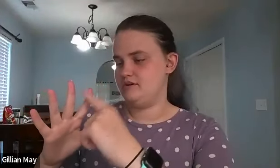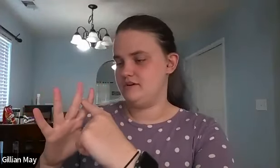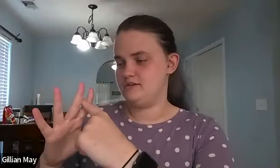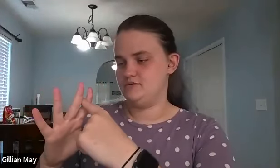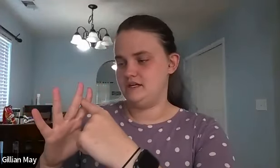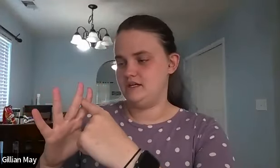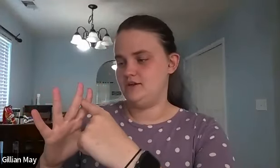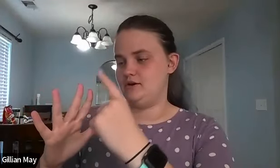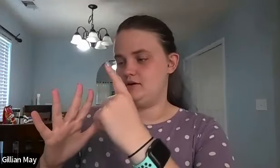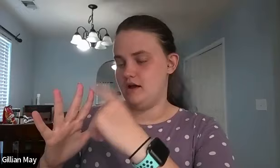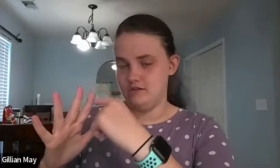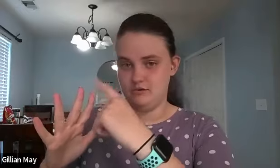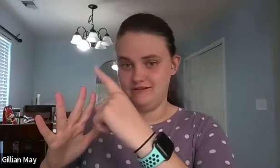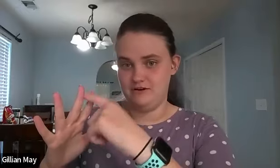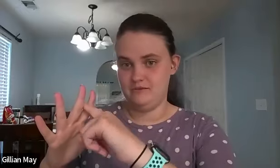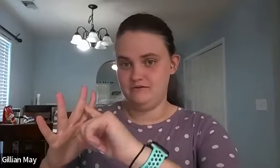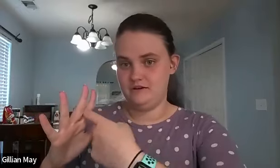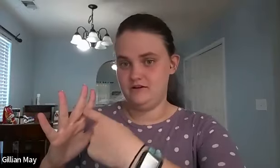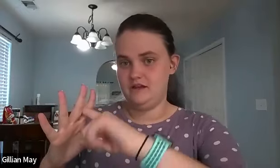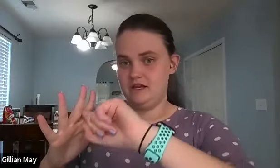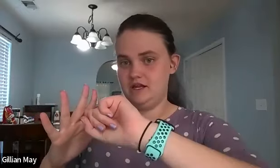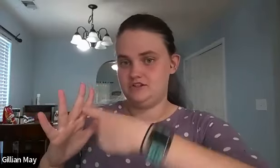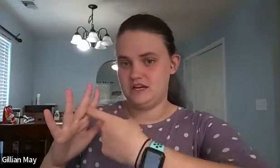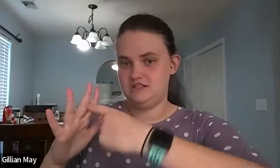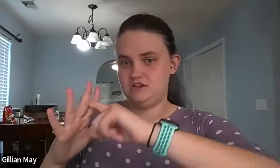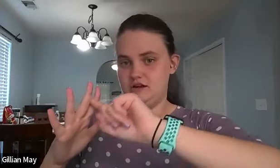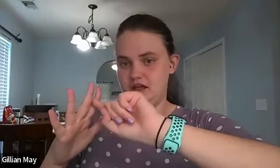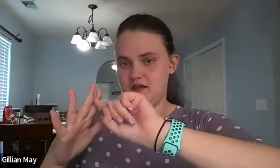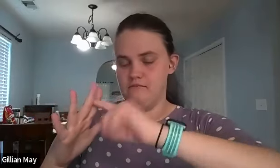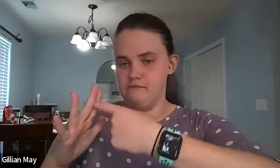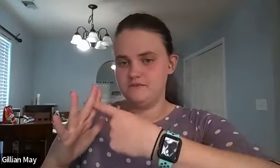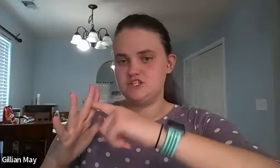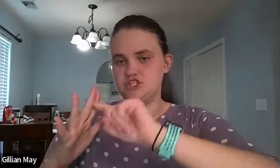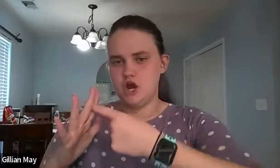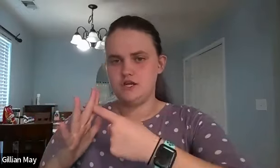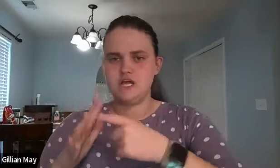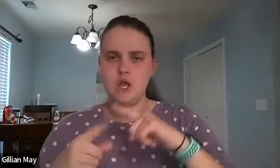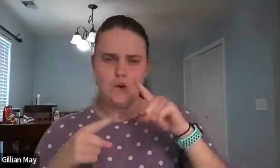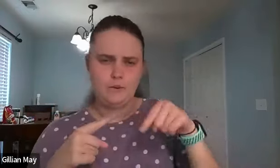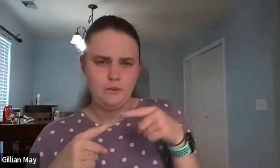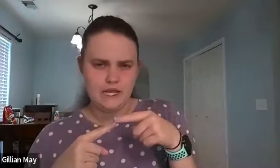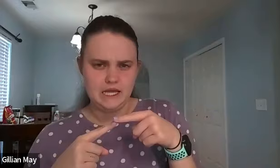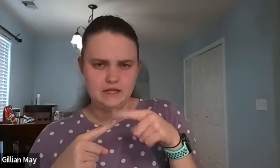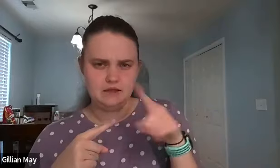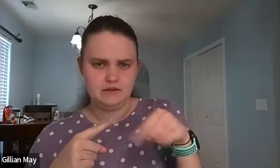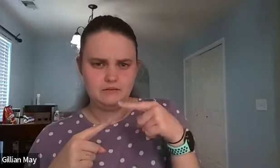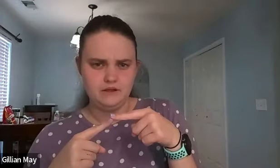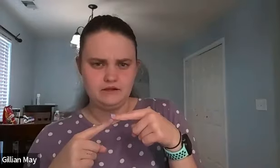finger between your other pointer finger and middle finger, and you just kind of start it. Yeah. Start when.